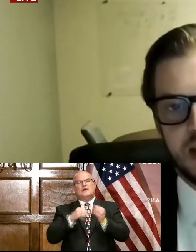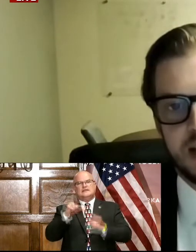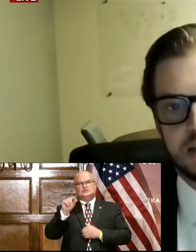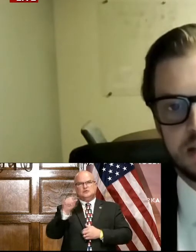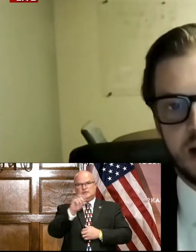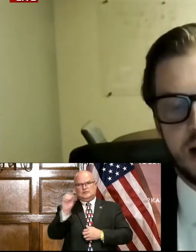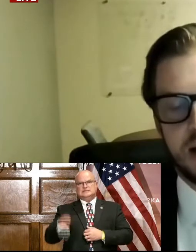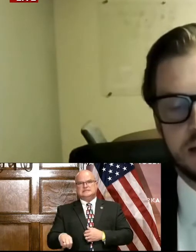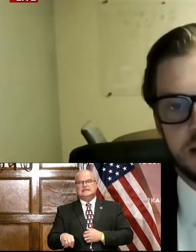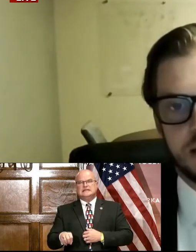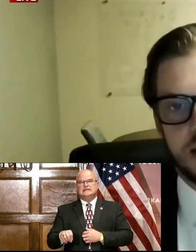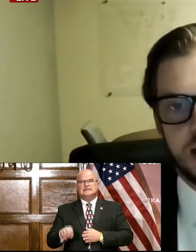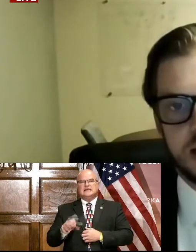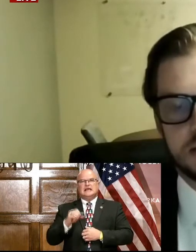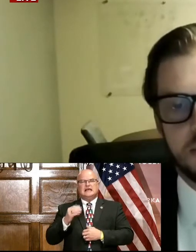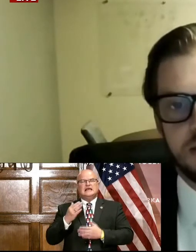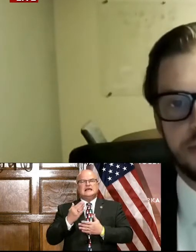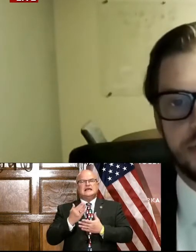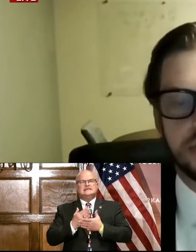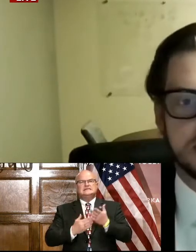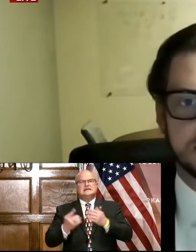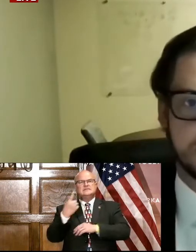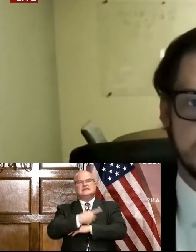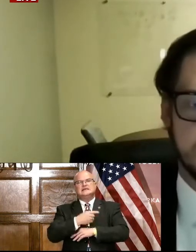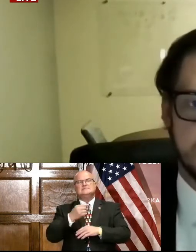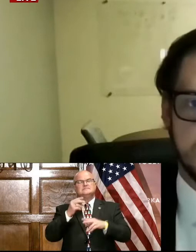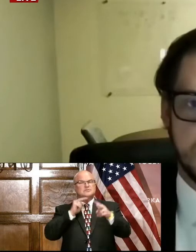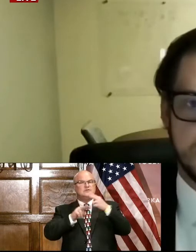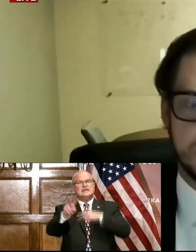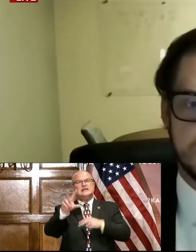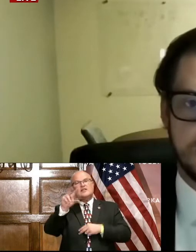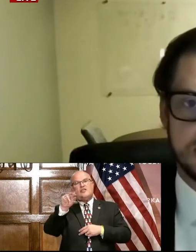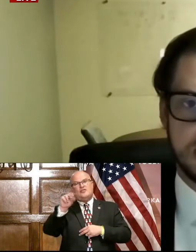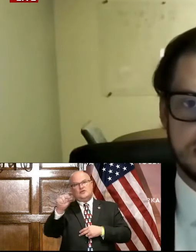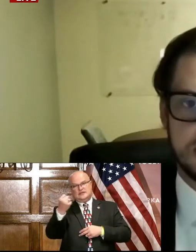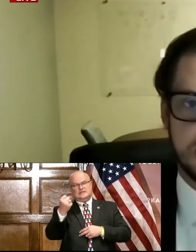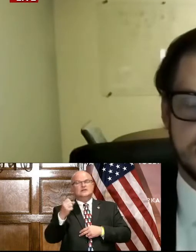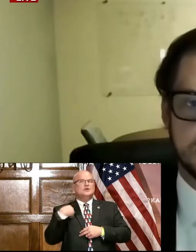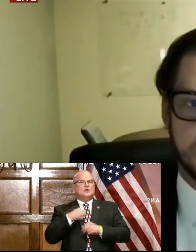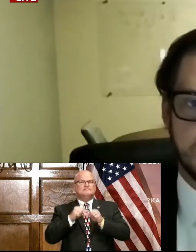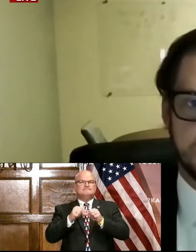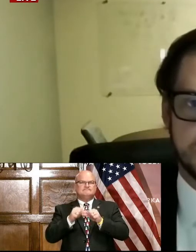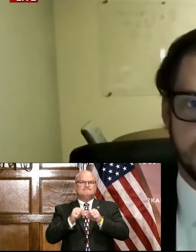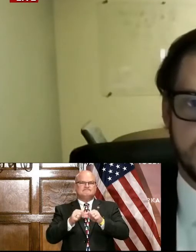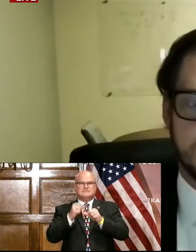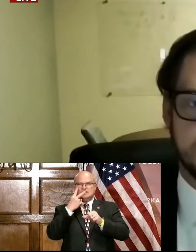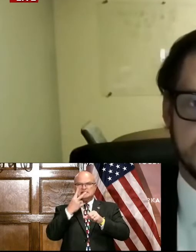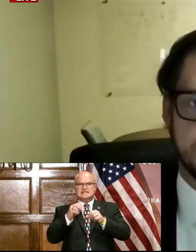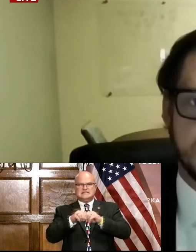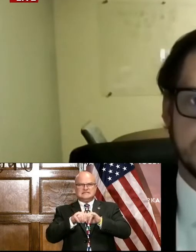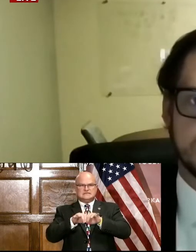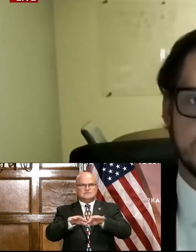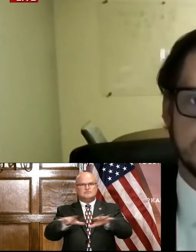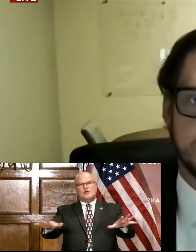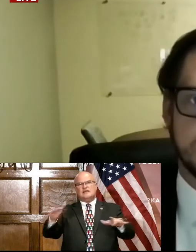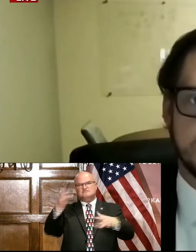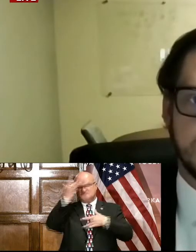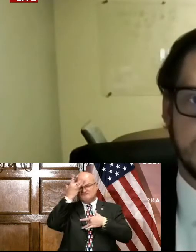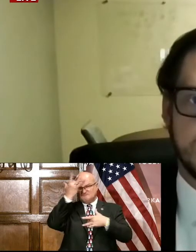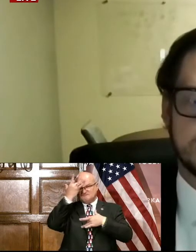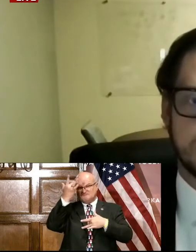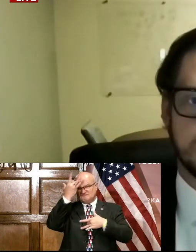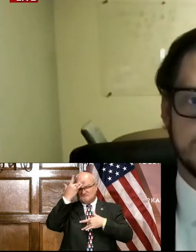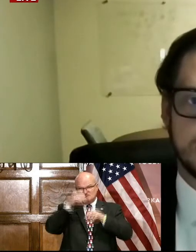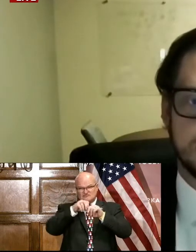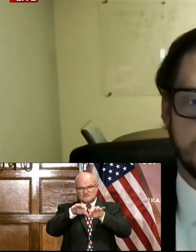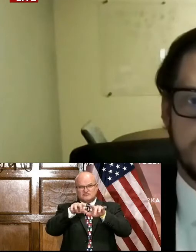seeing days as high as the mid-30s. And so we continue to see the spread of the infection